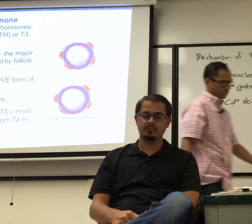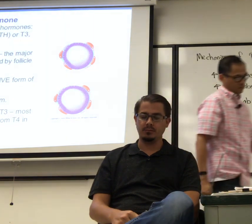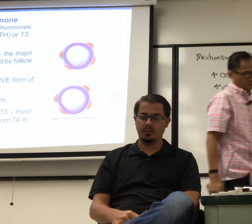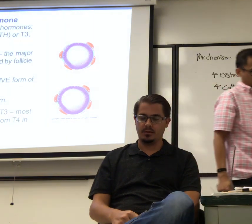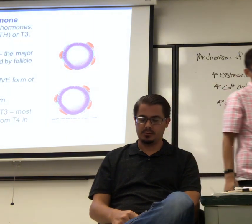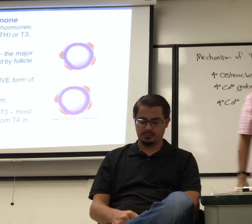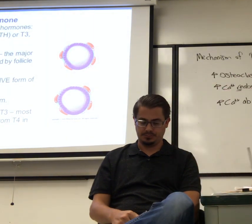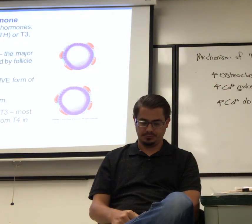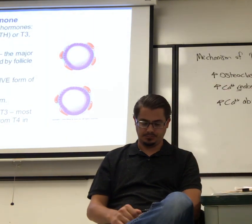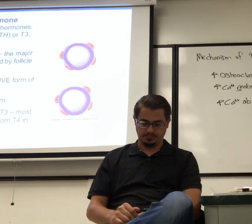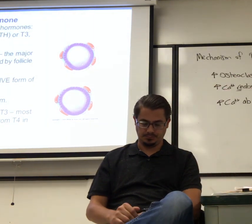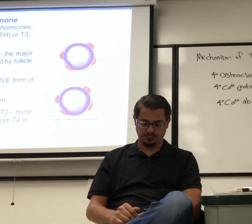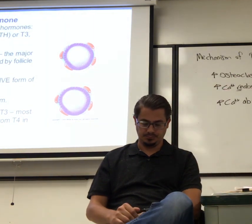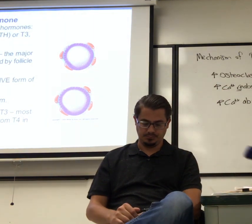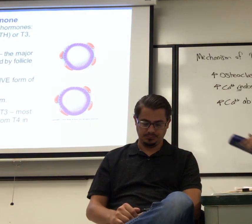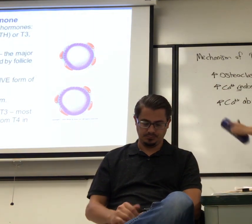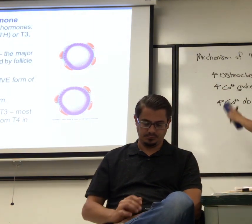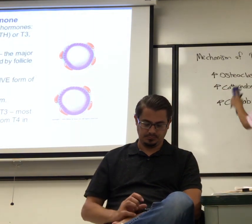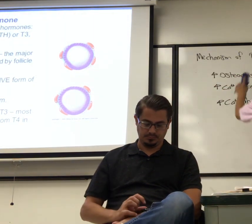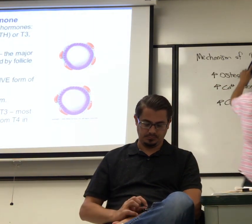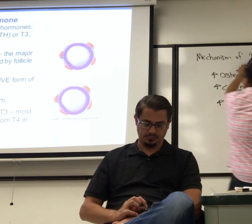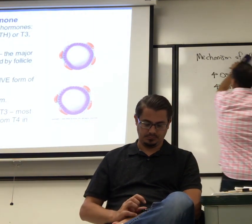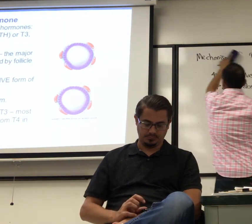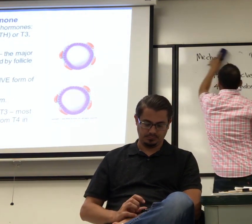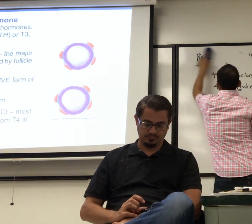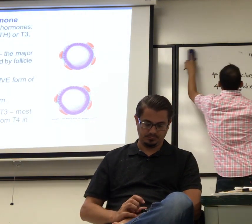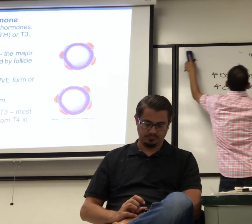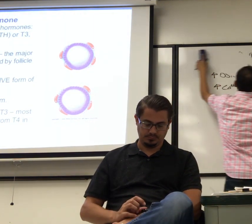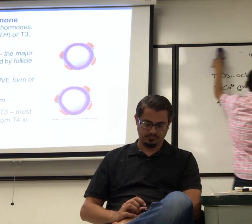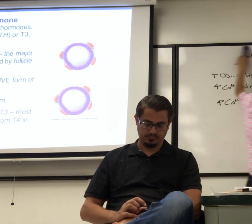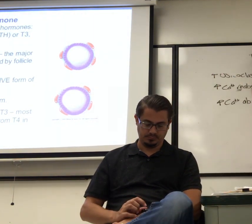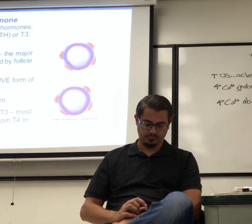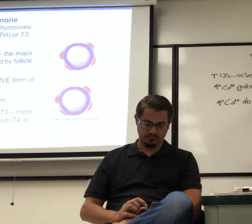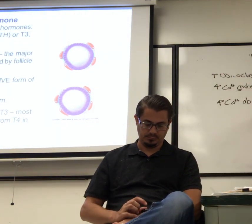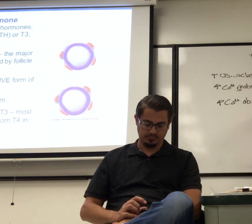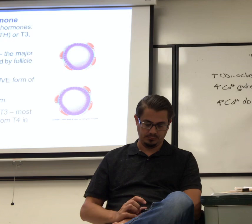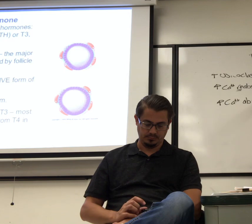Okay. Let me write that down for you.